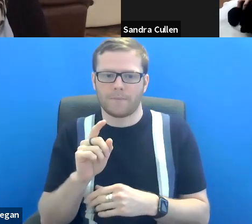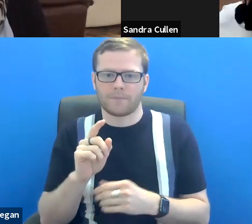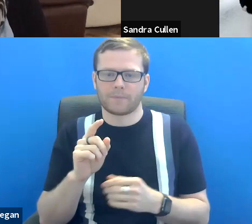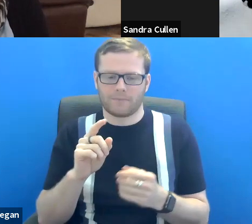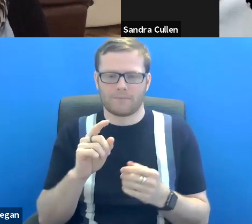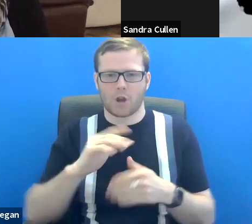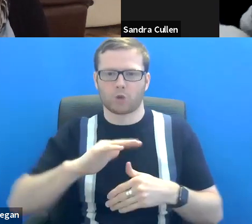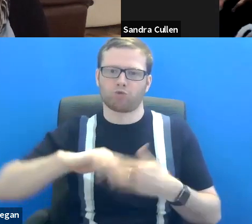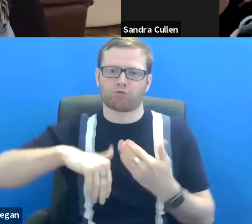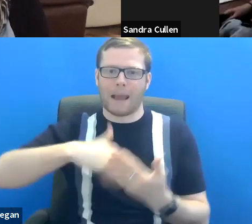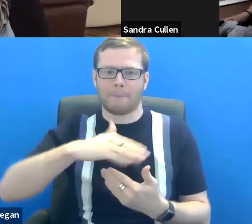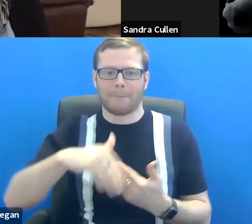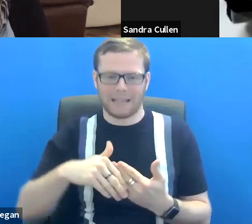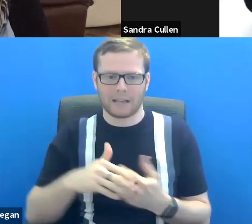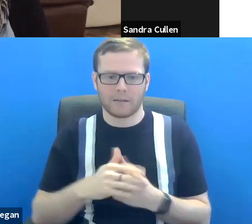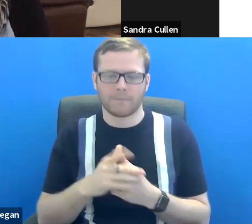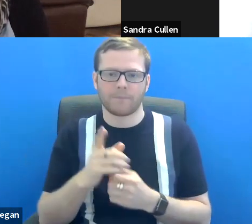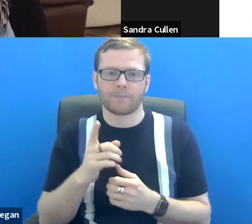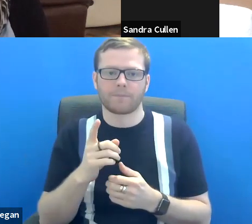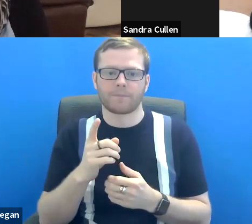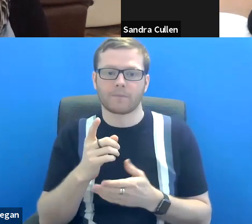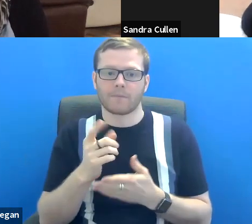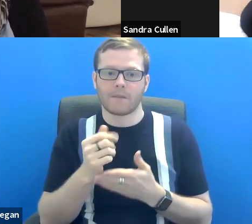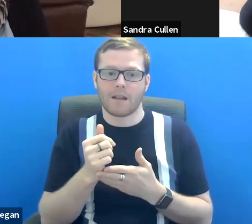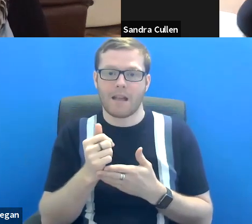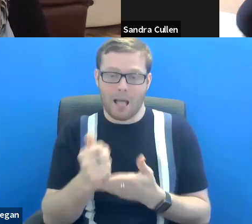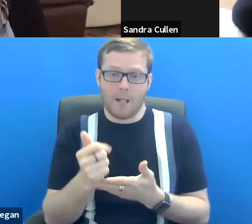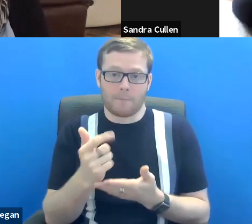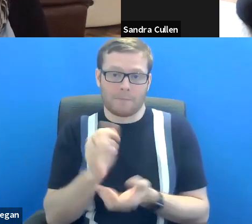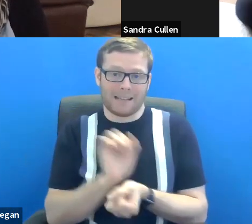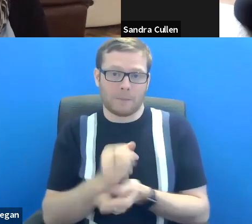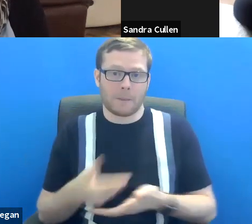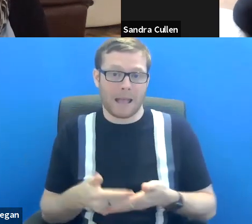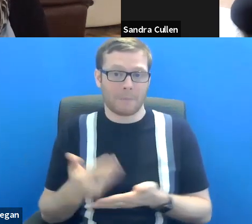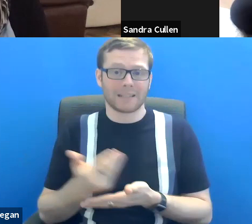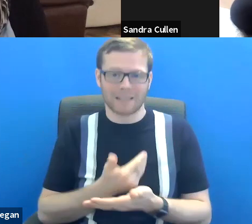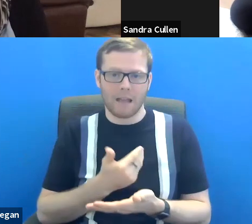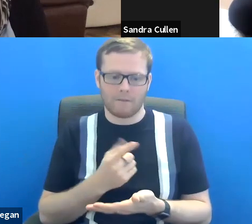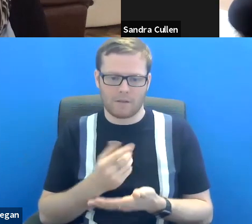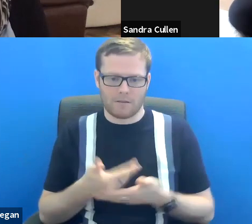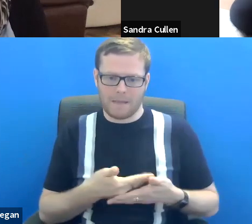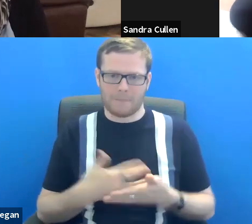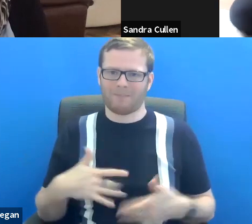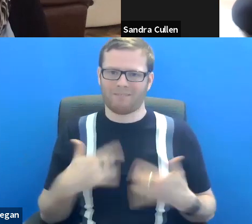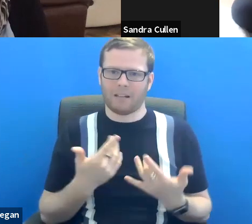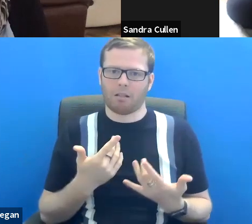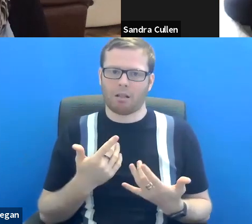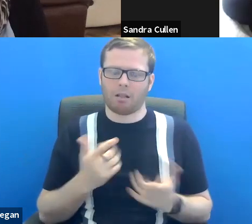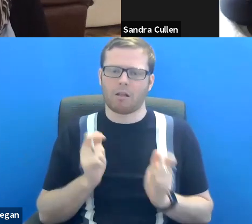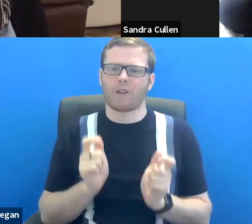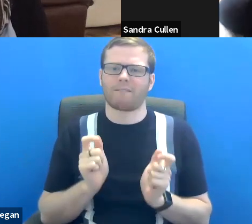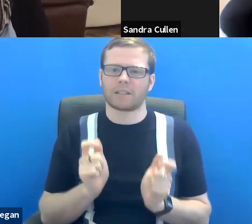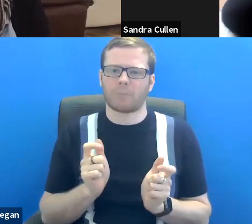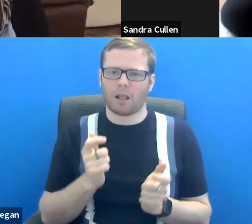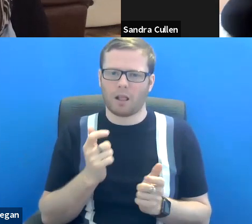them. It helps first to keep baby safe because they feel confident when they are